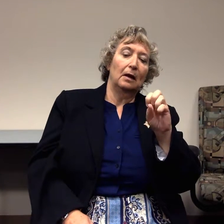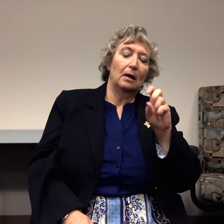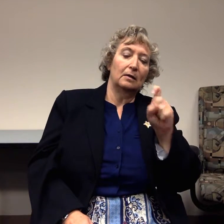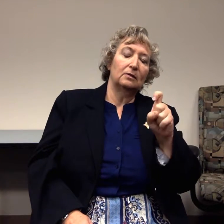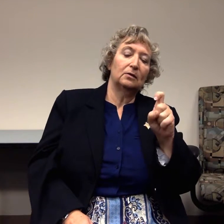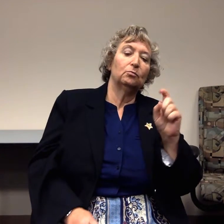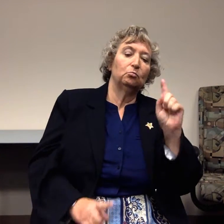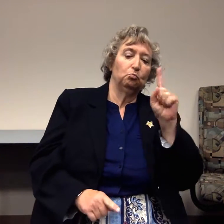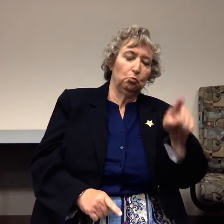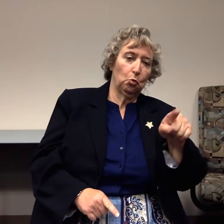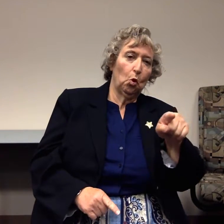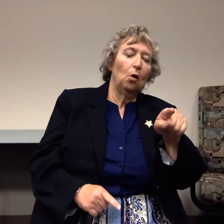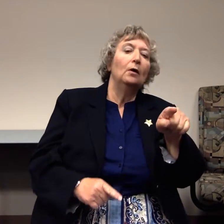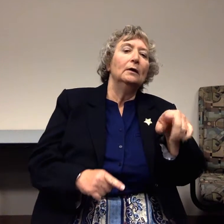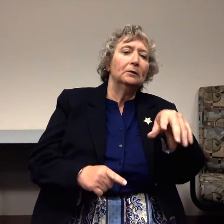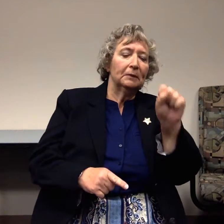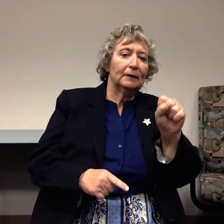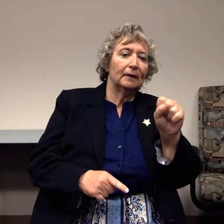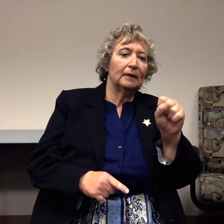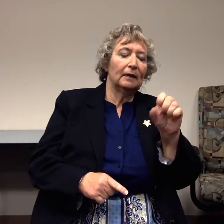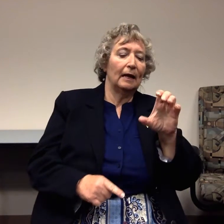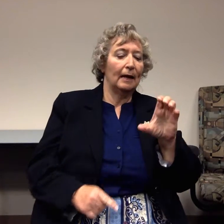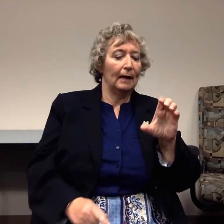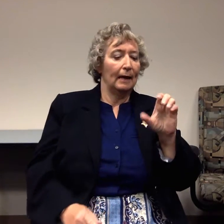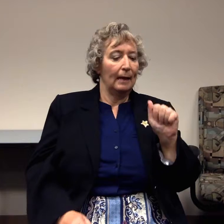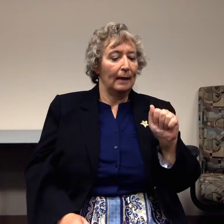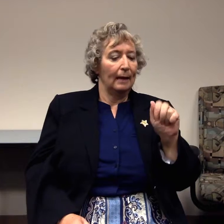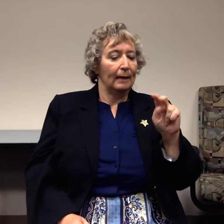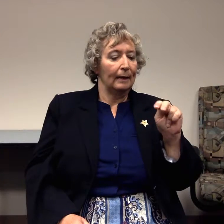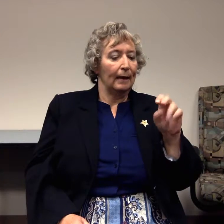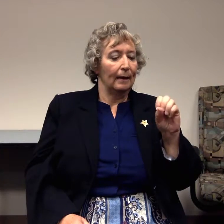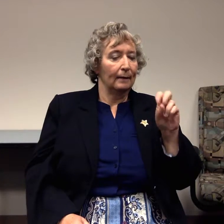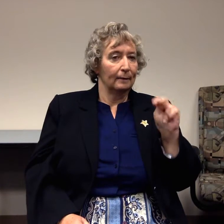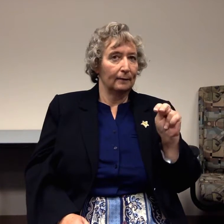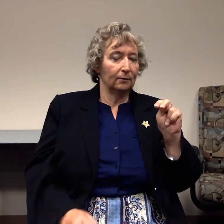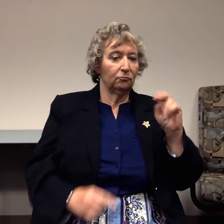Now, it was a long, hard journey, and we are talking about March